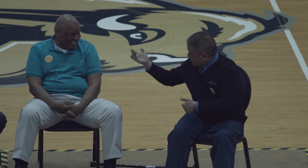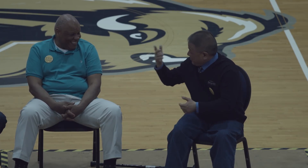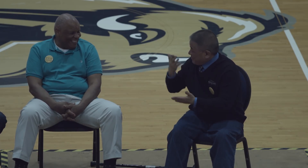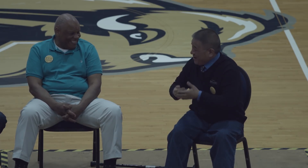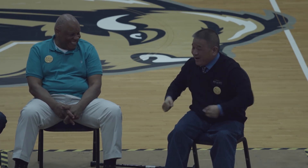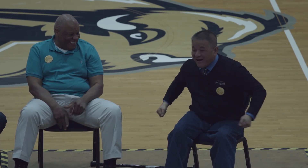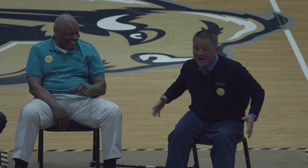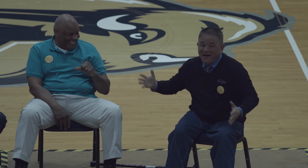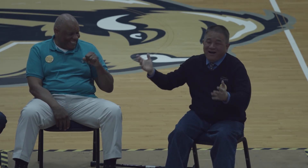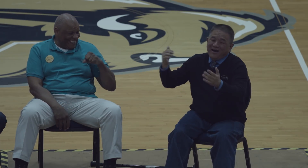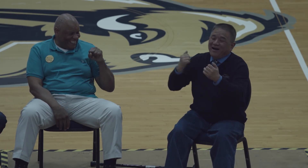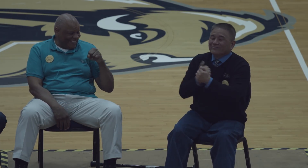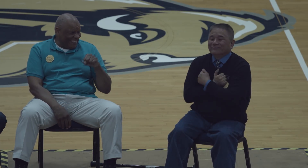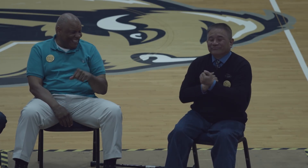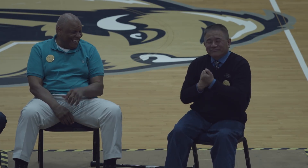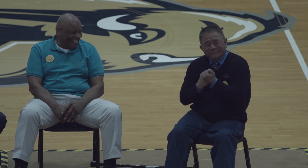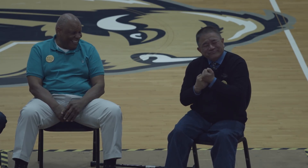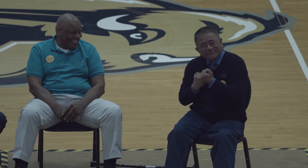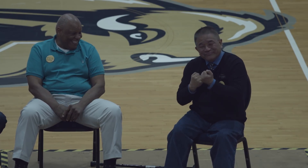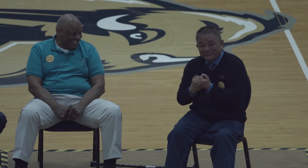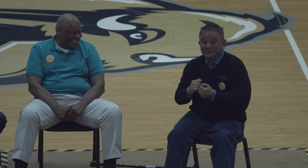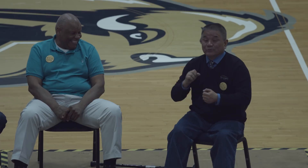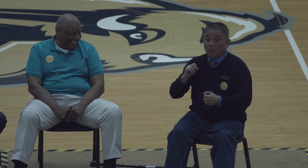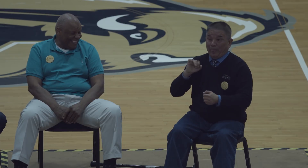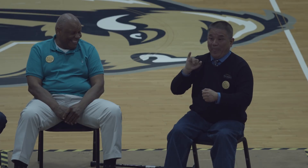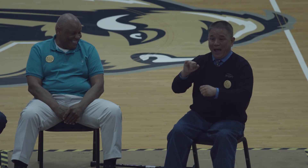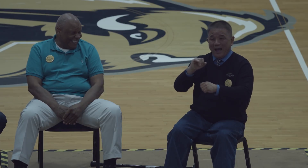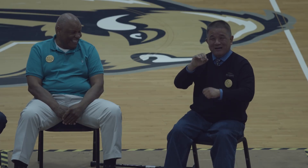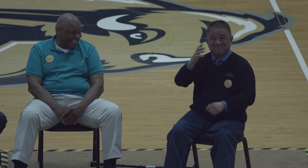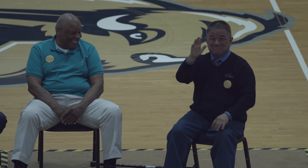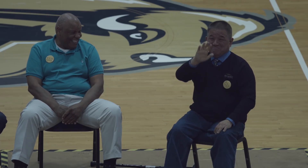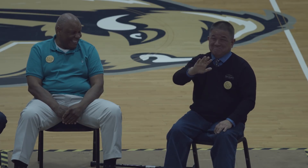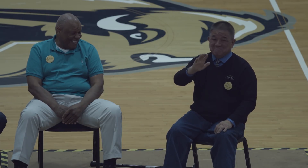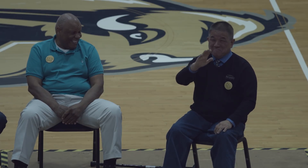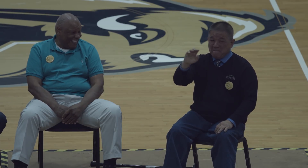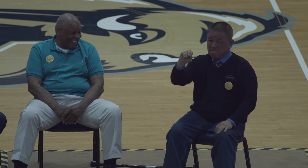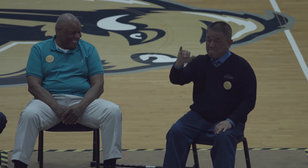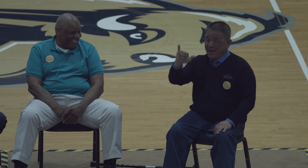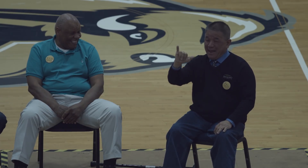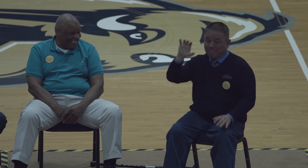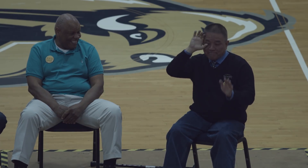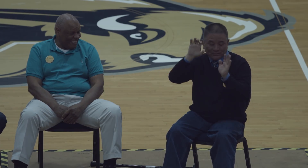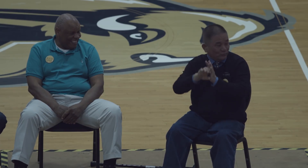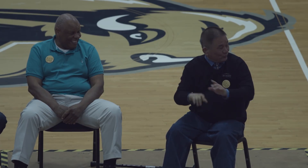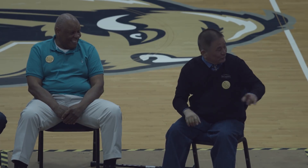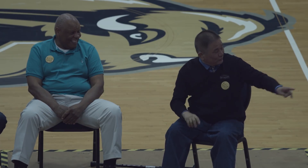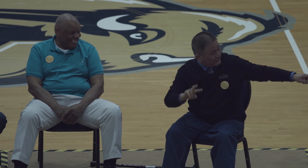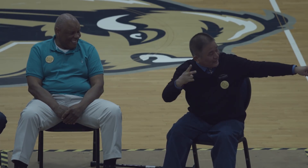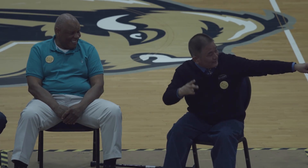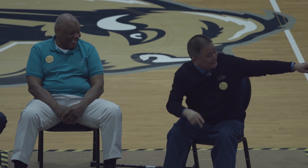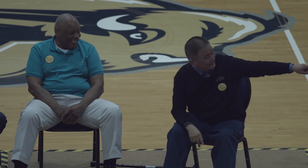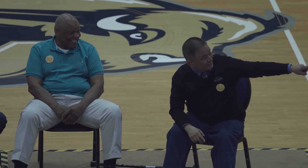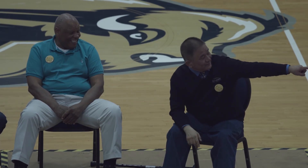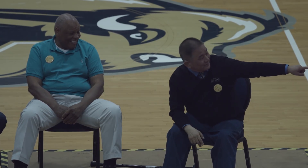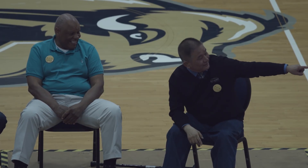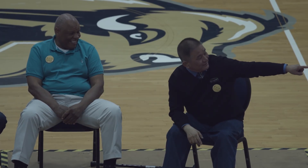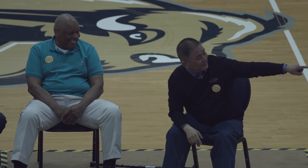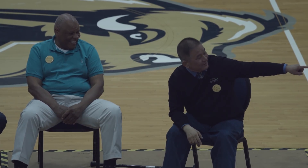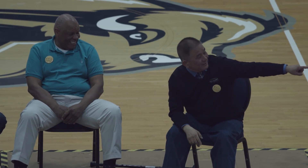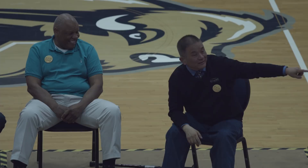the love and support of everybody. I remember when I came back initially in a wheelchair, how much support I got from just the milling crowds, everyone there. It